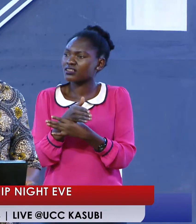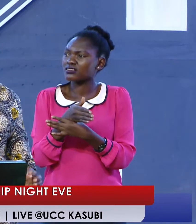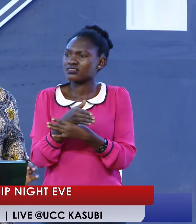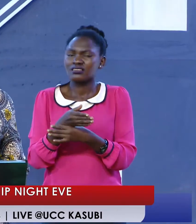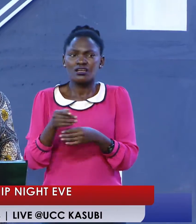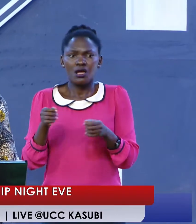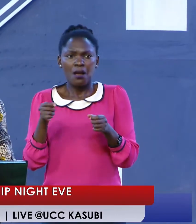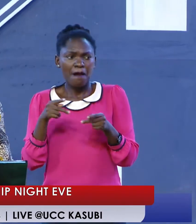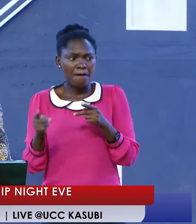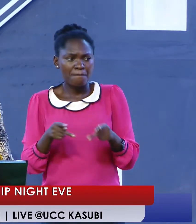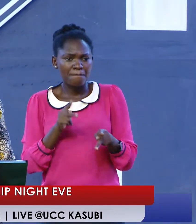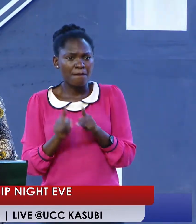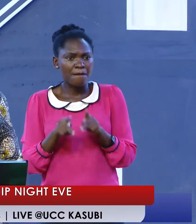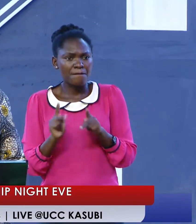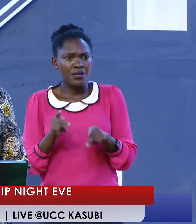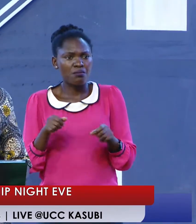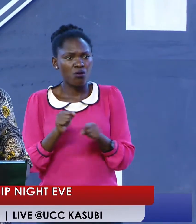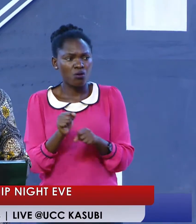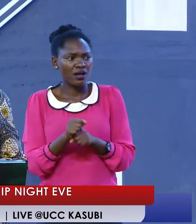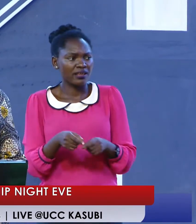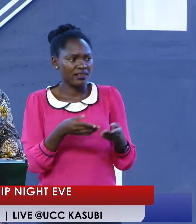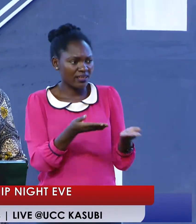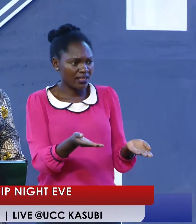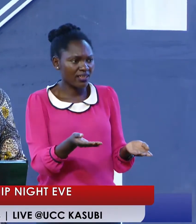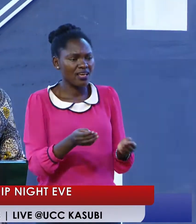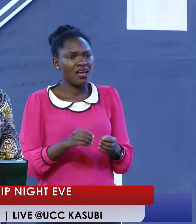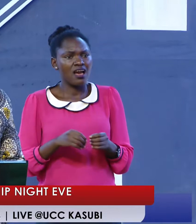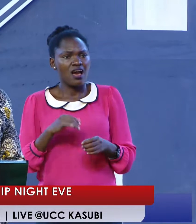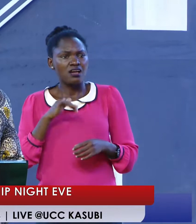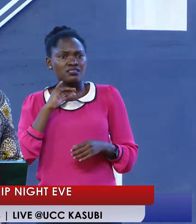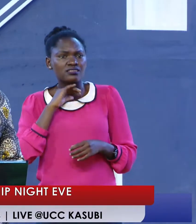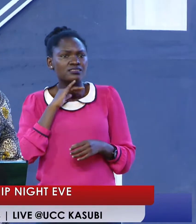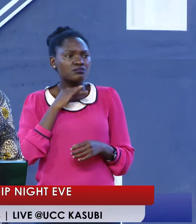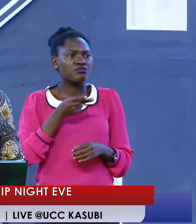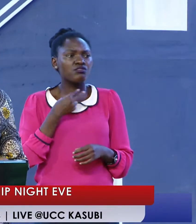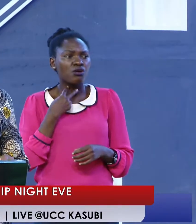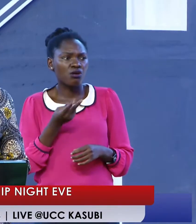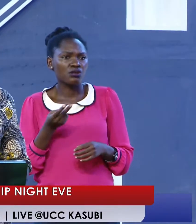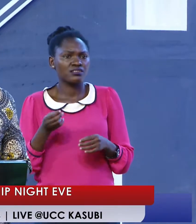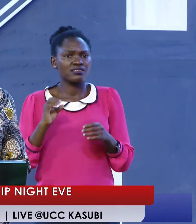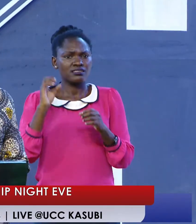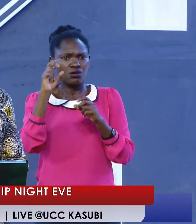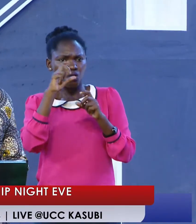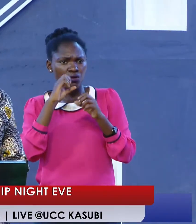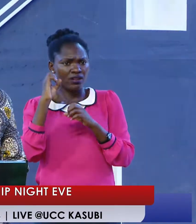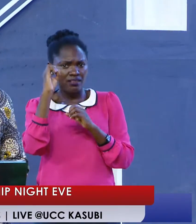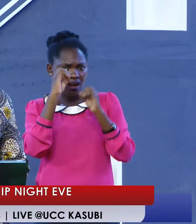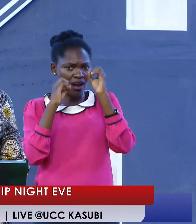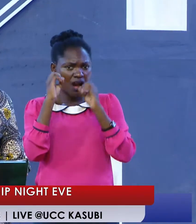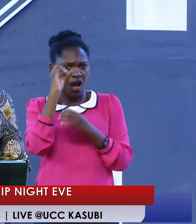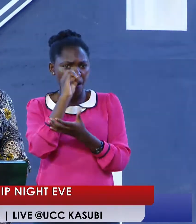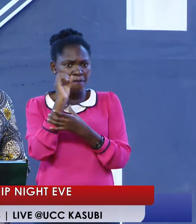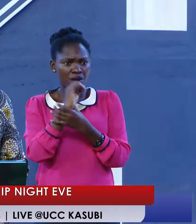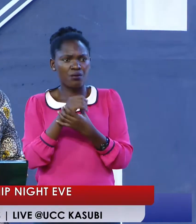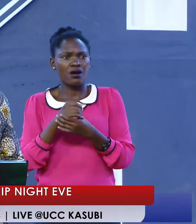team. The technical team. Abali mu sound. Those in sound. Abali ku camera. Those on cameras. Abali ku